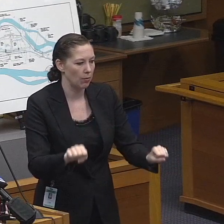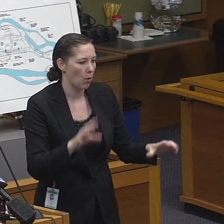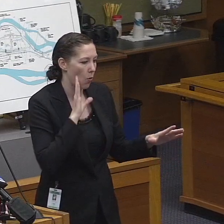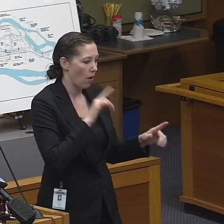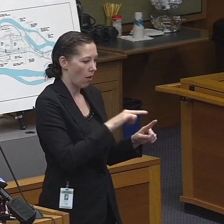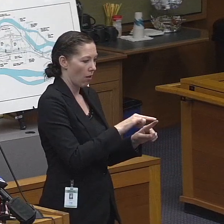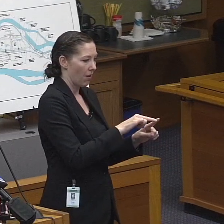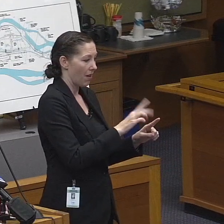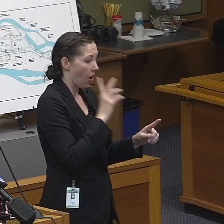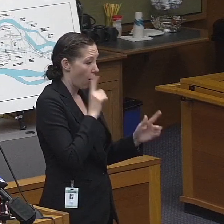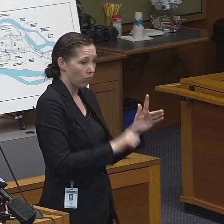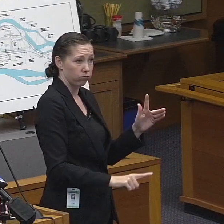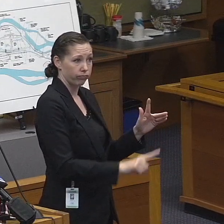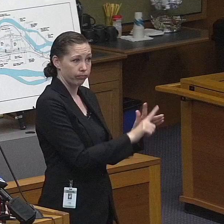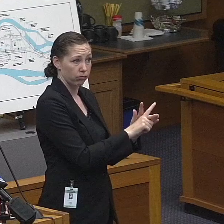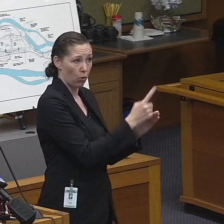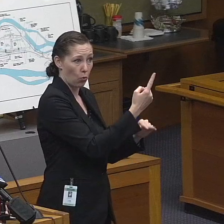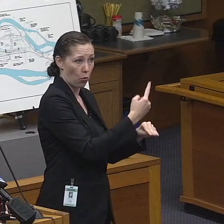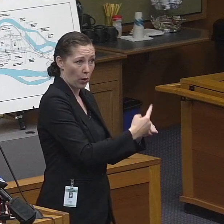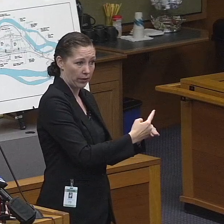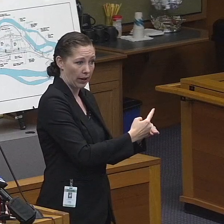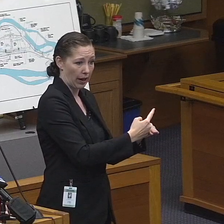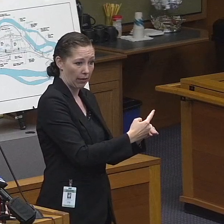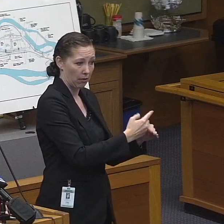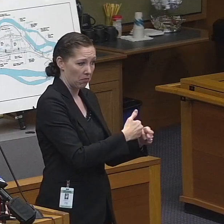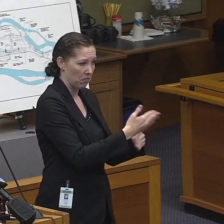day, and have a reading somewhere else completely